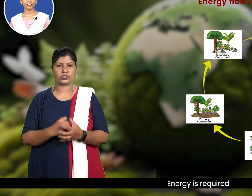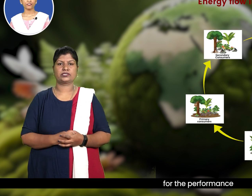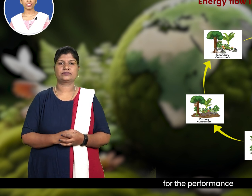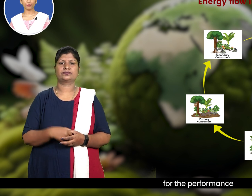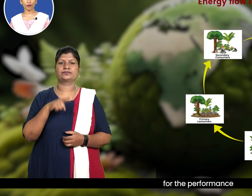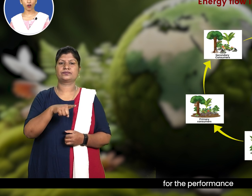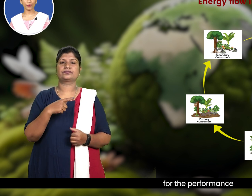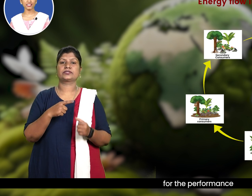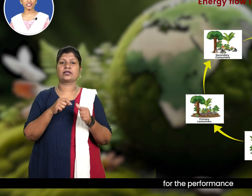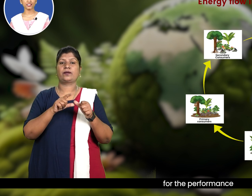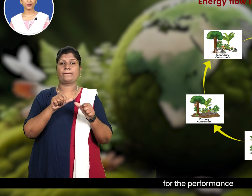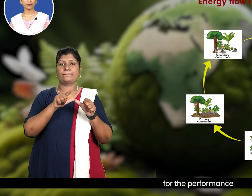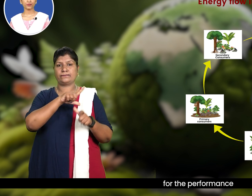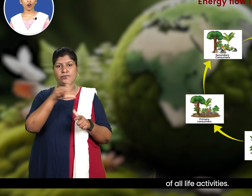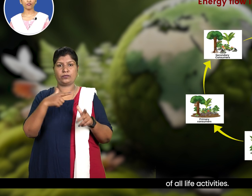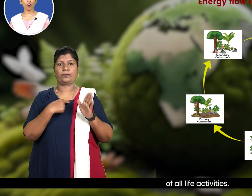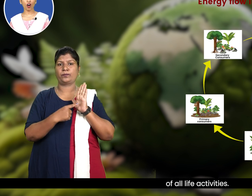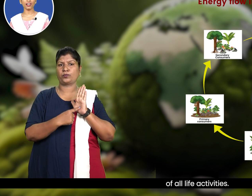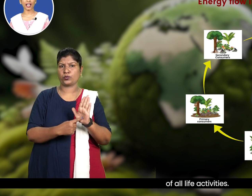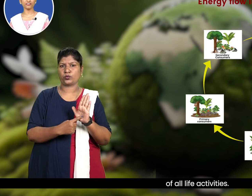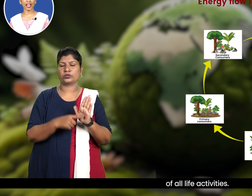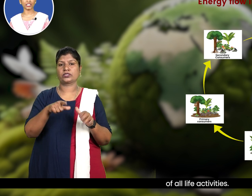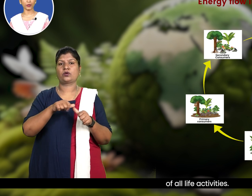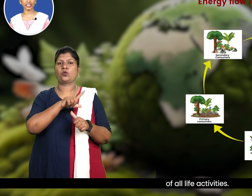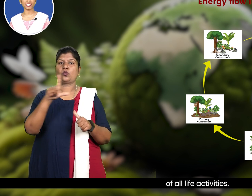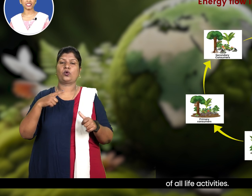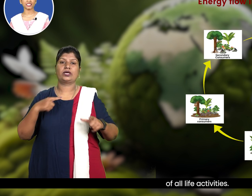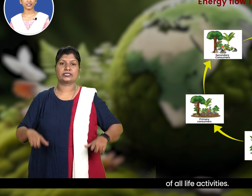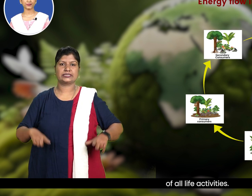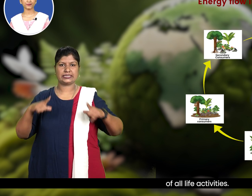for the performance of all life activities.